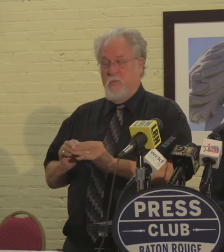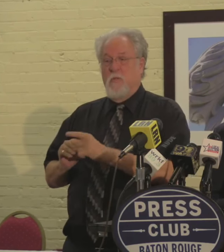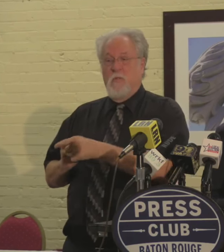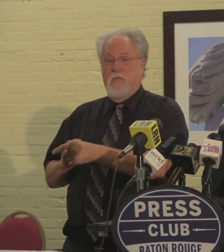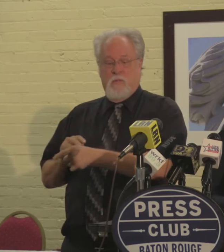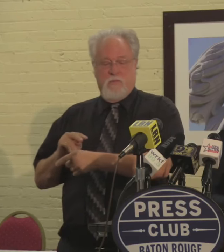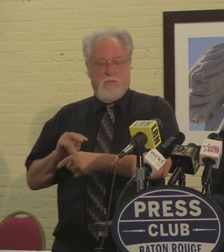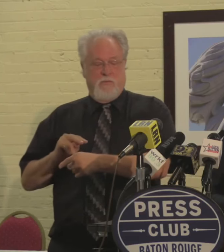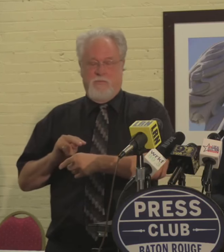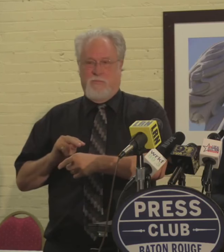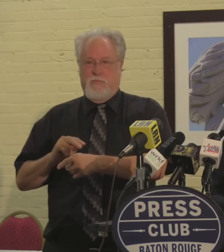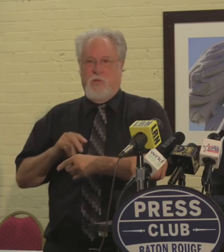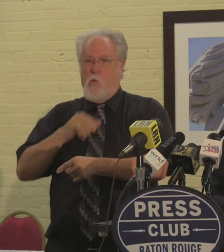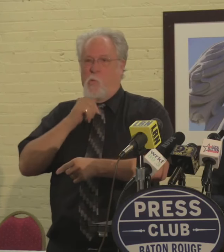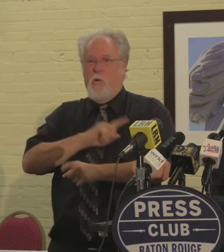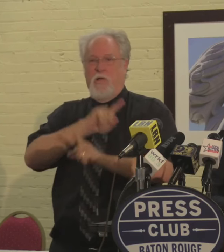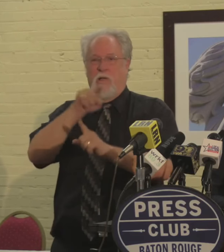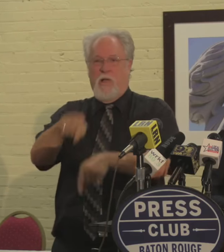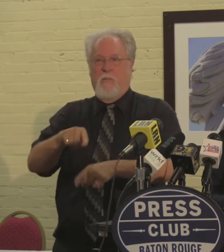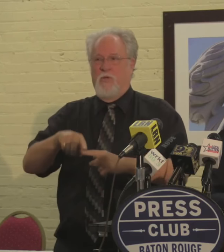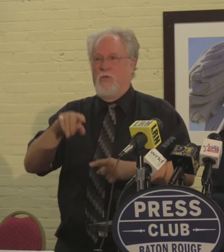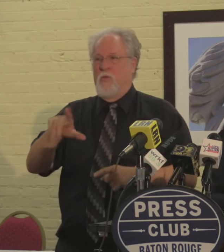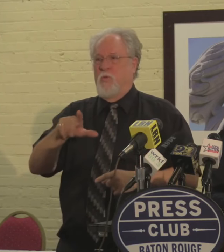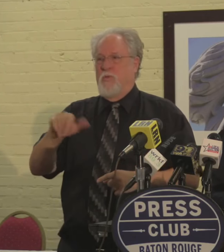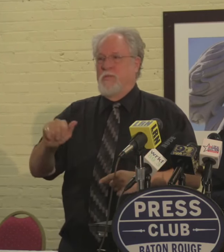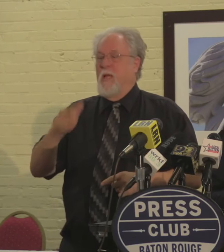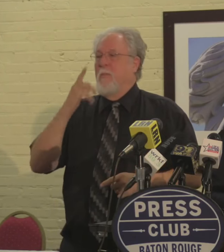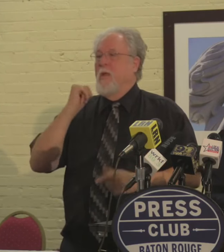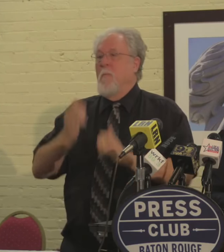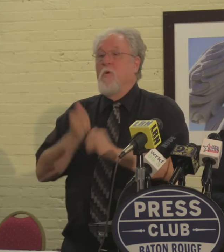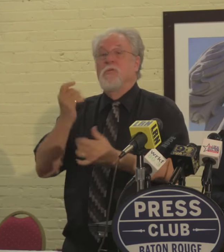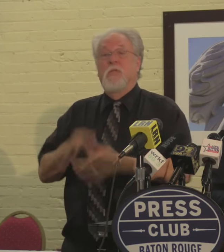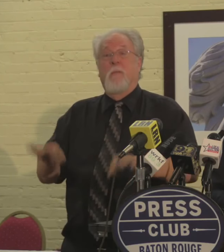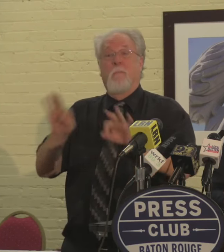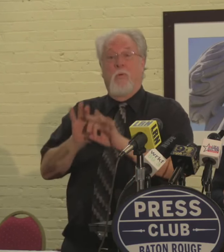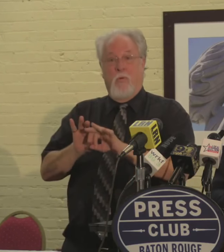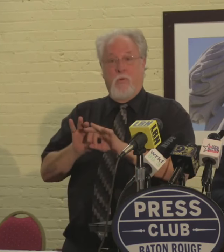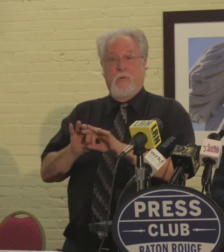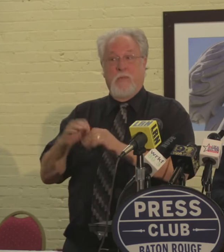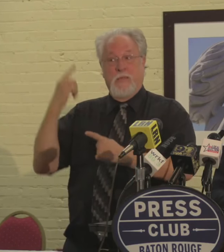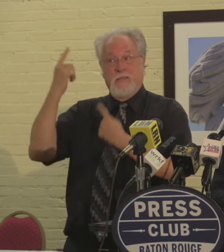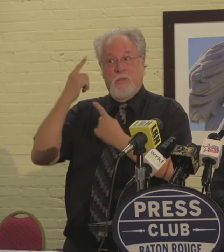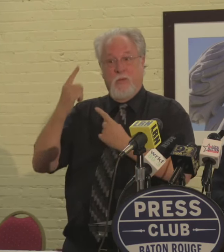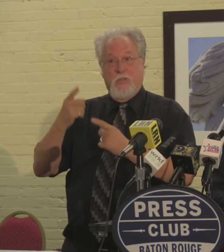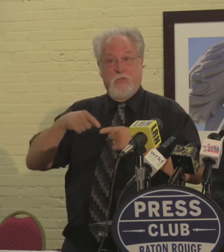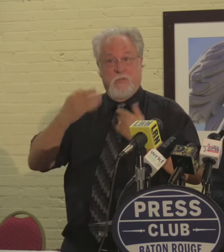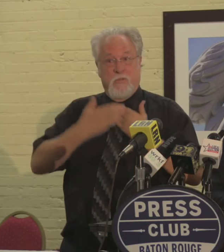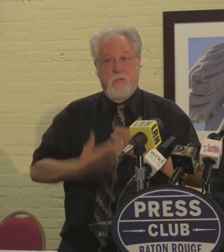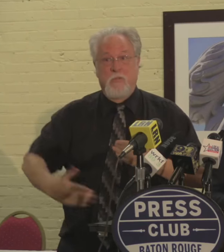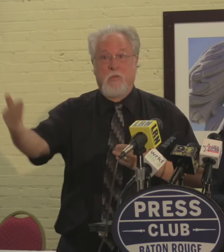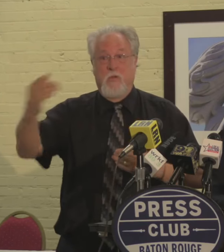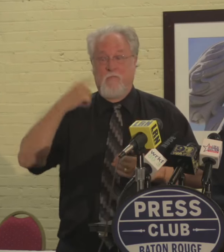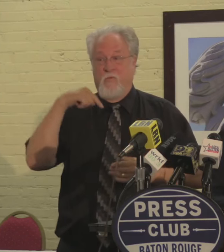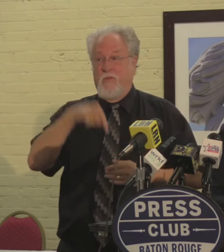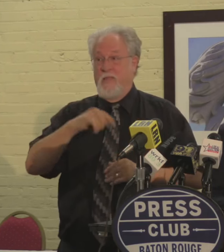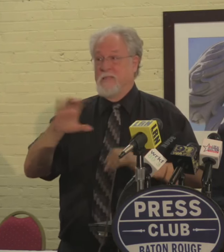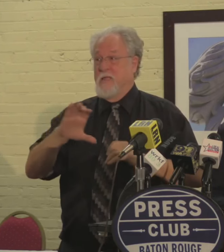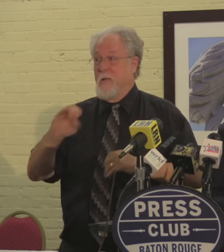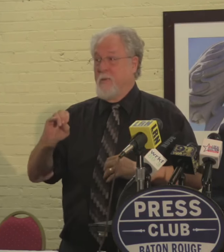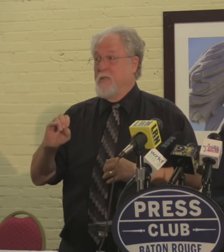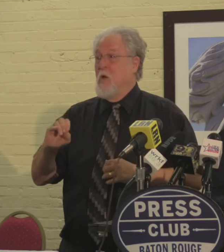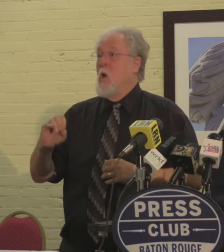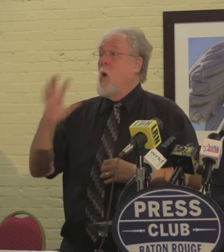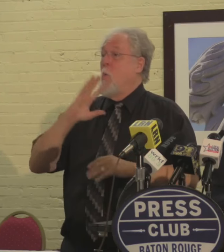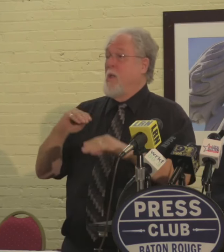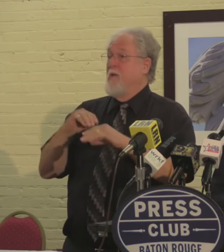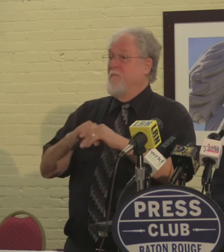likely not have landed that deal. Because the most important consideration now going forward for these companies is whether they're going to